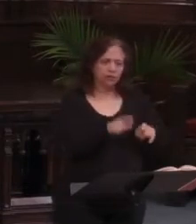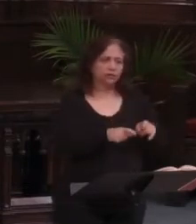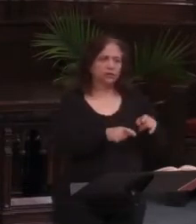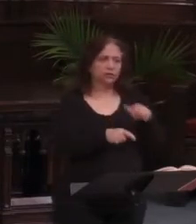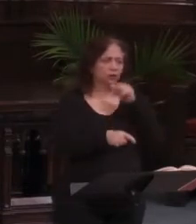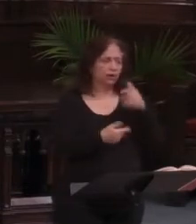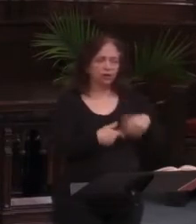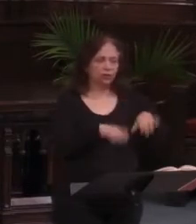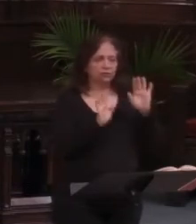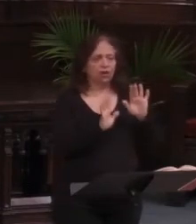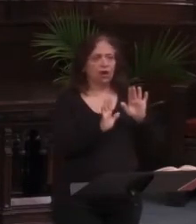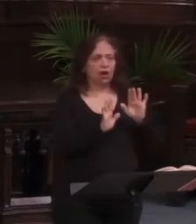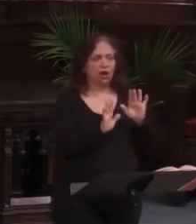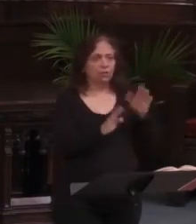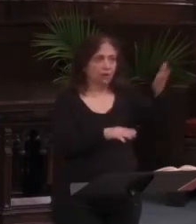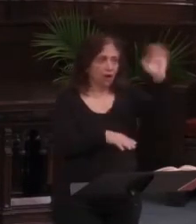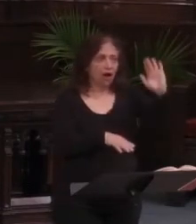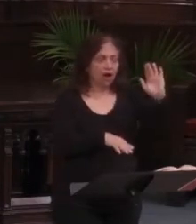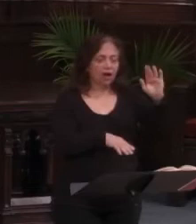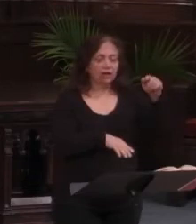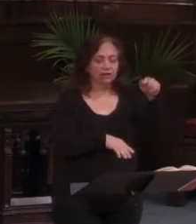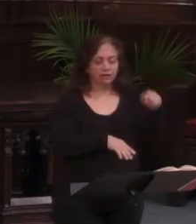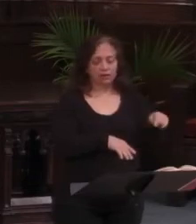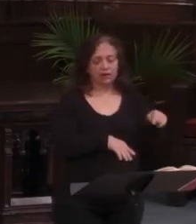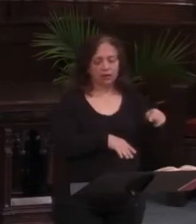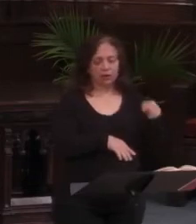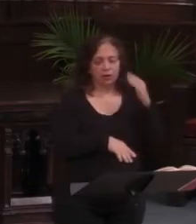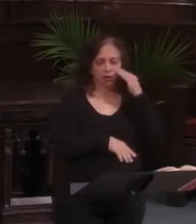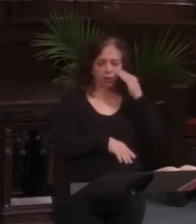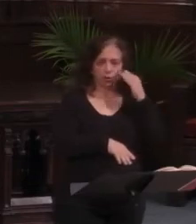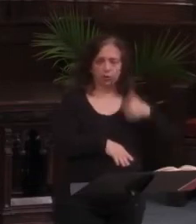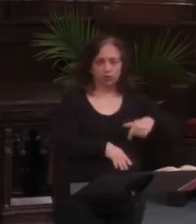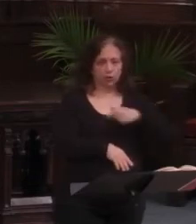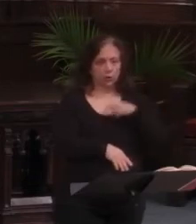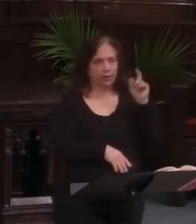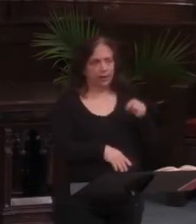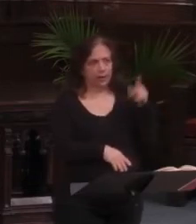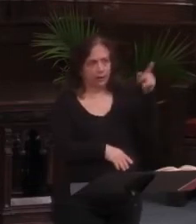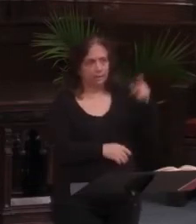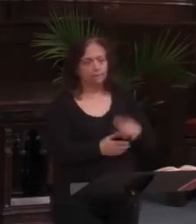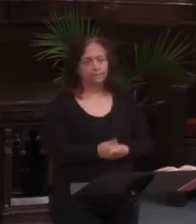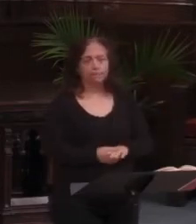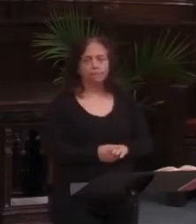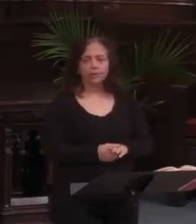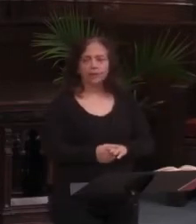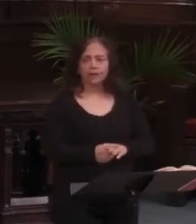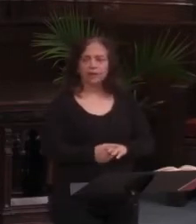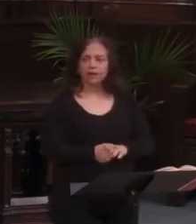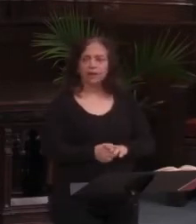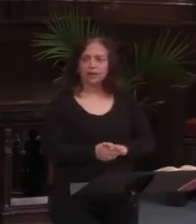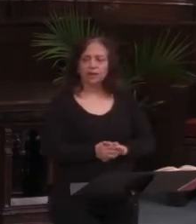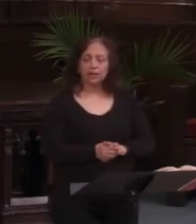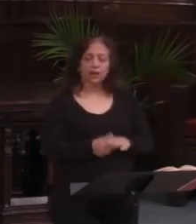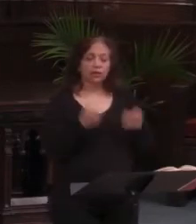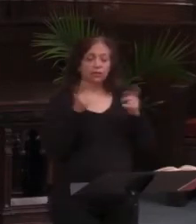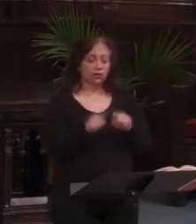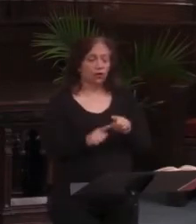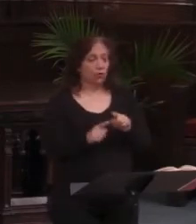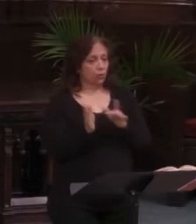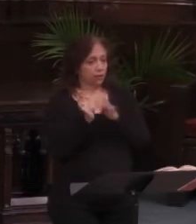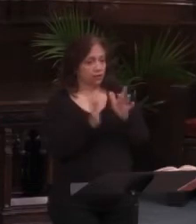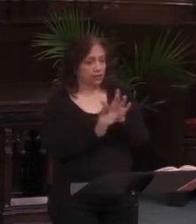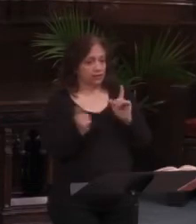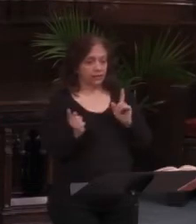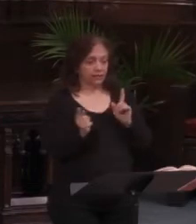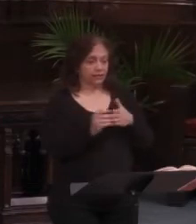God. It is in this wrestling that God knows we need God. And just as Jesus met the